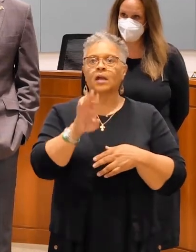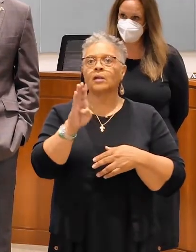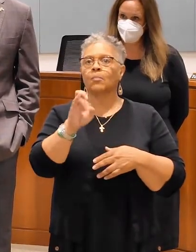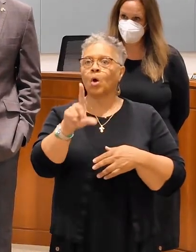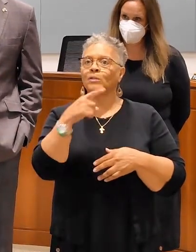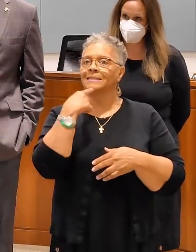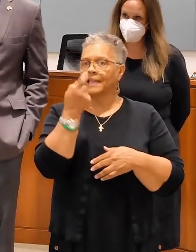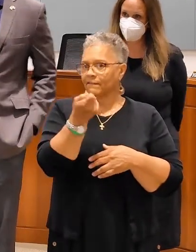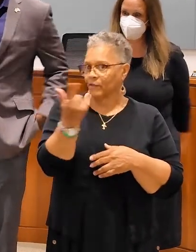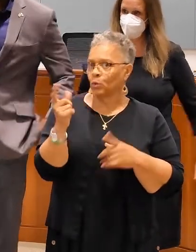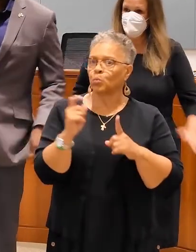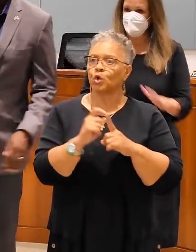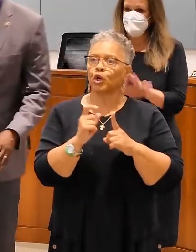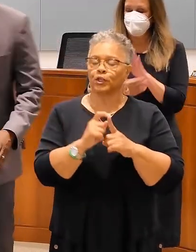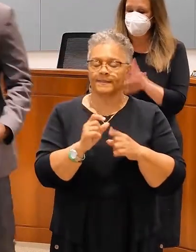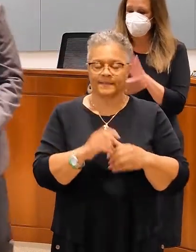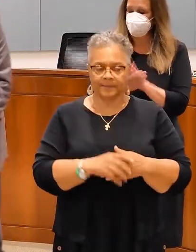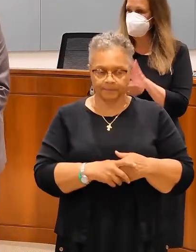words.